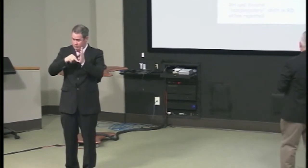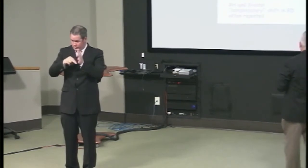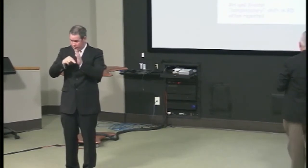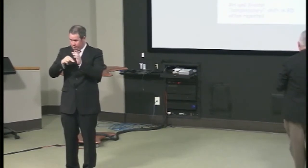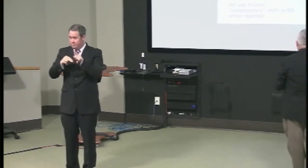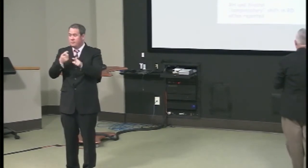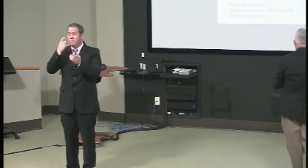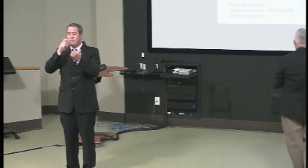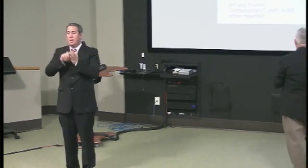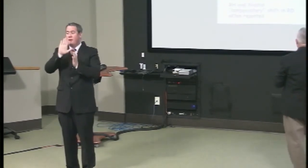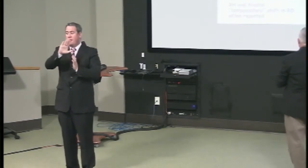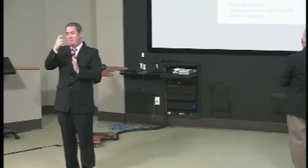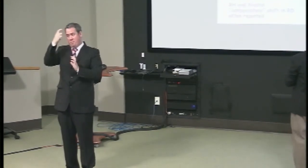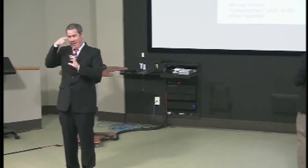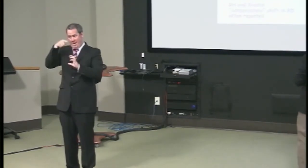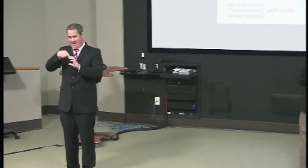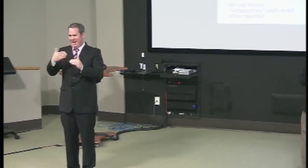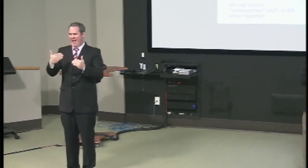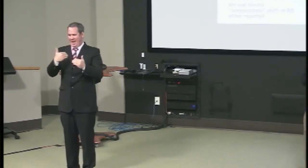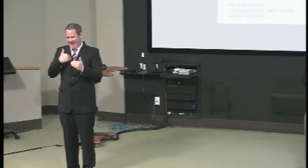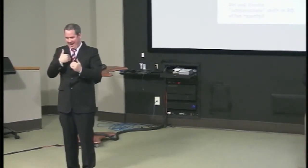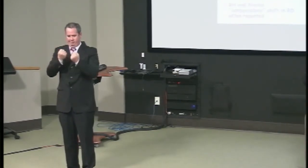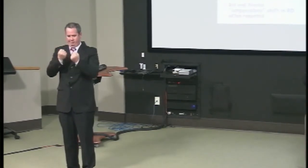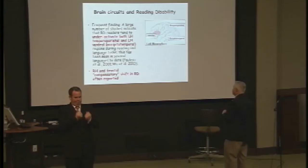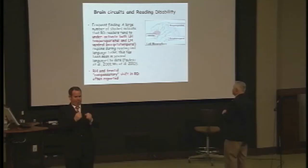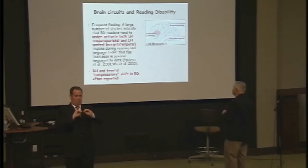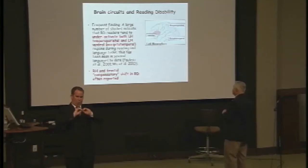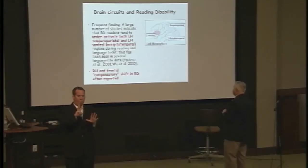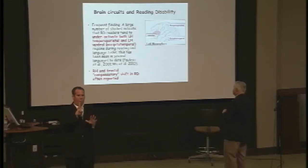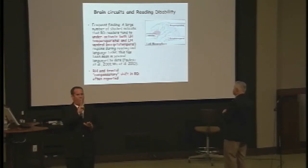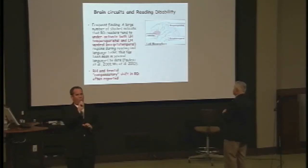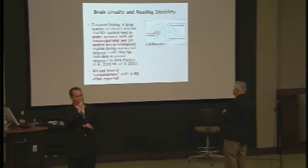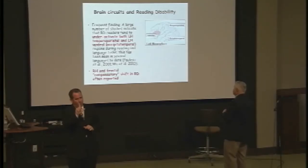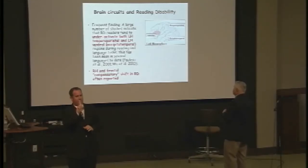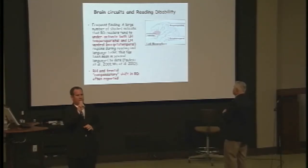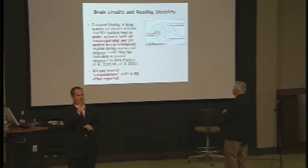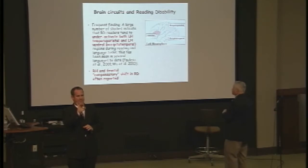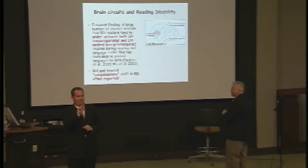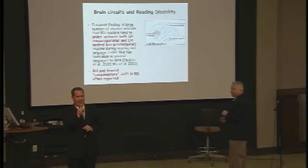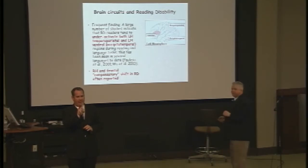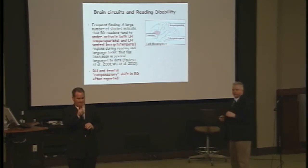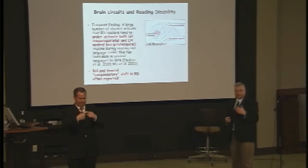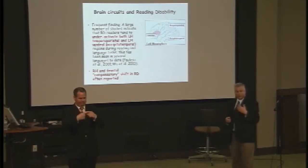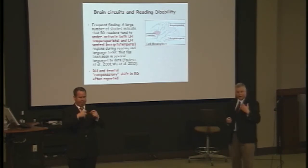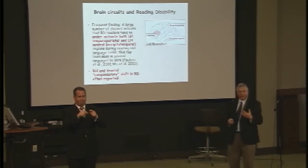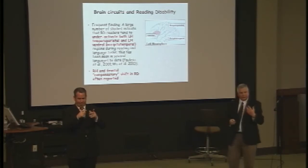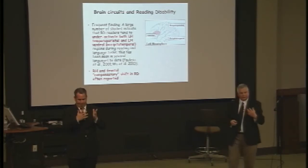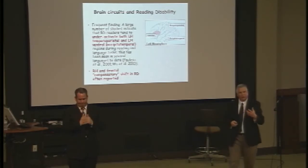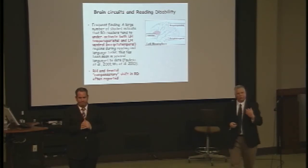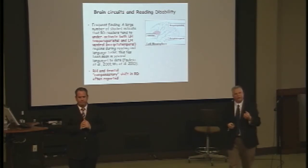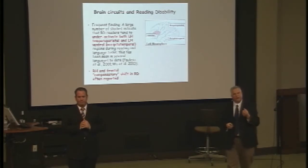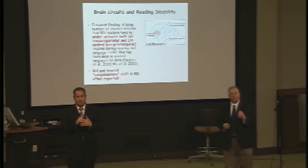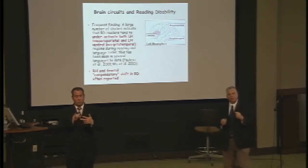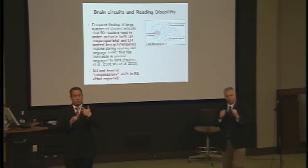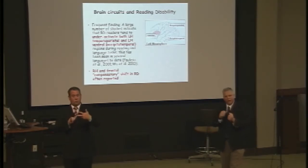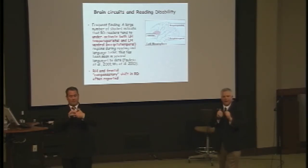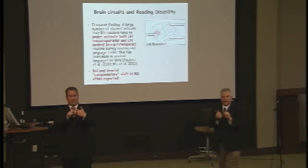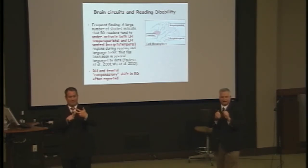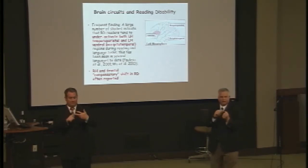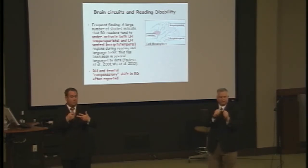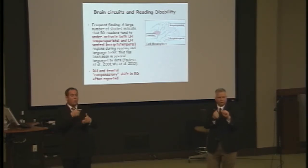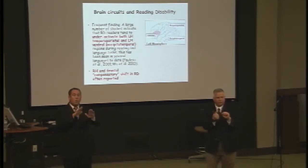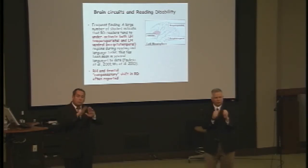A frequent finding in studying children and young adults who with reading disability, that is, who never